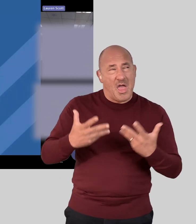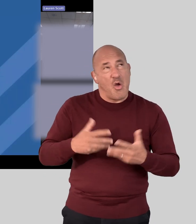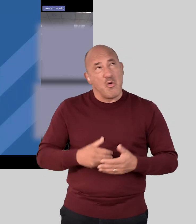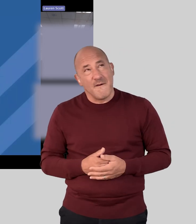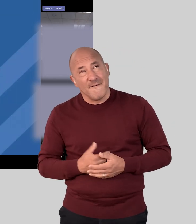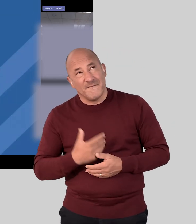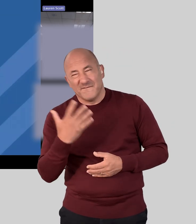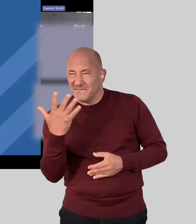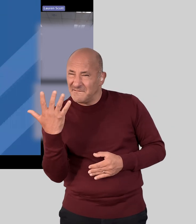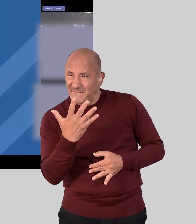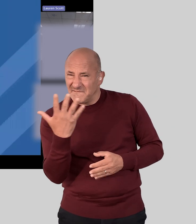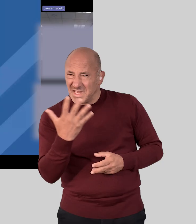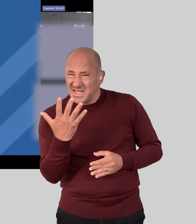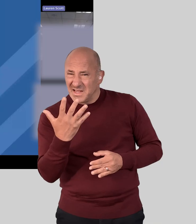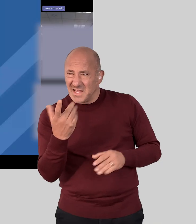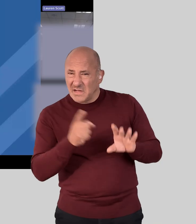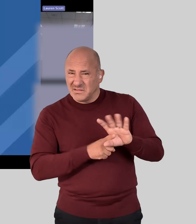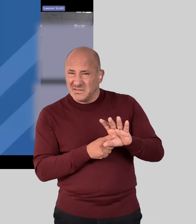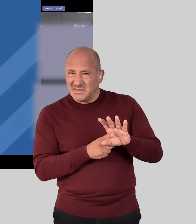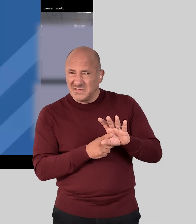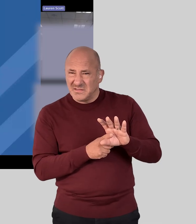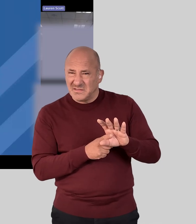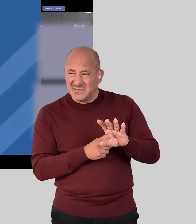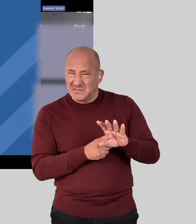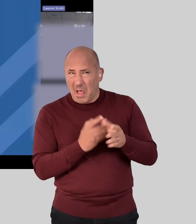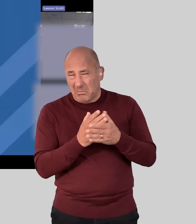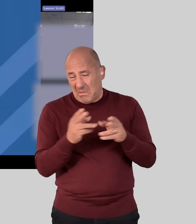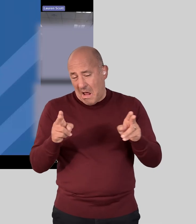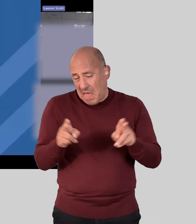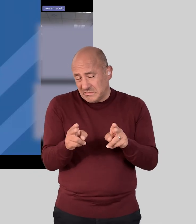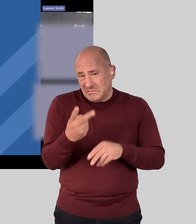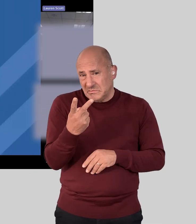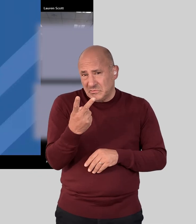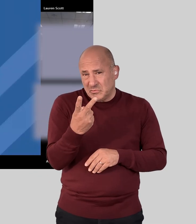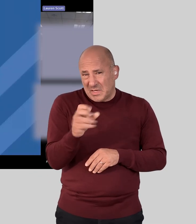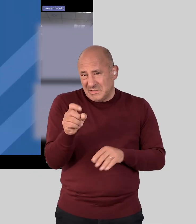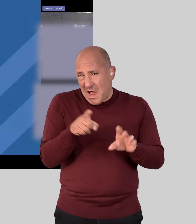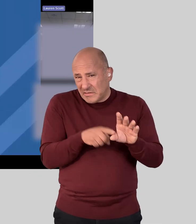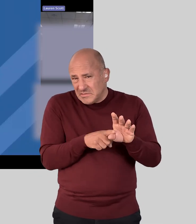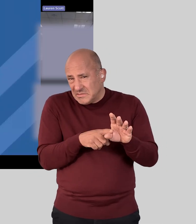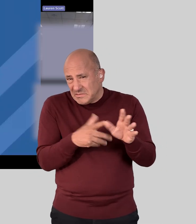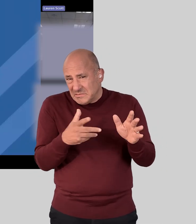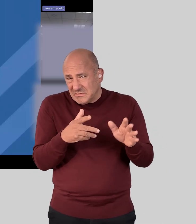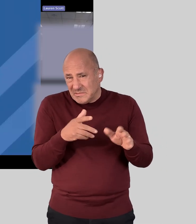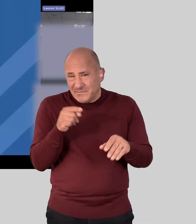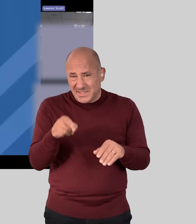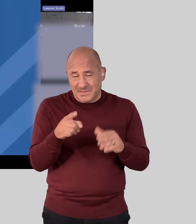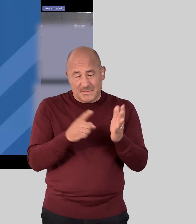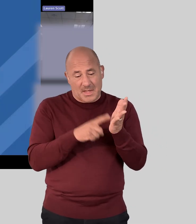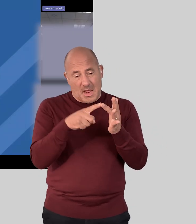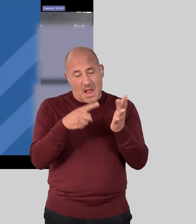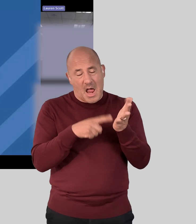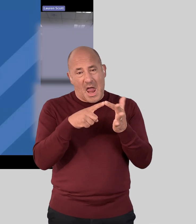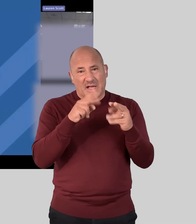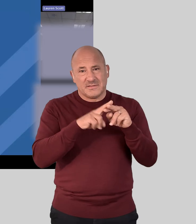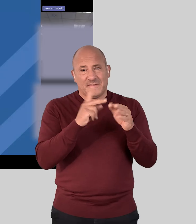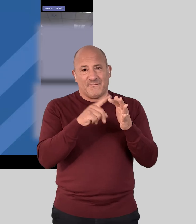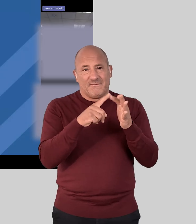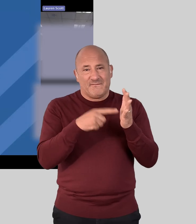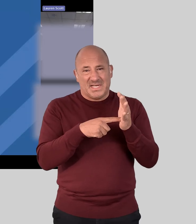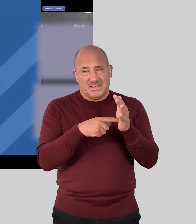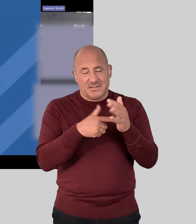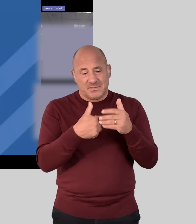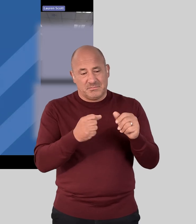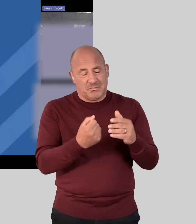like emerging substyles of hip hop dance. So yeah, like it's been what, like